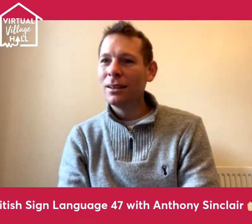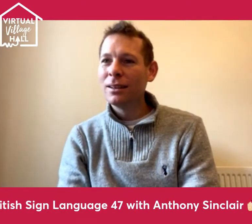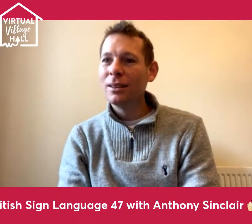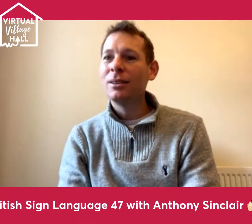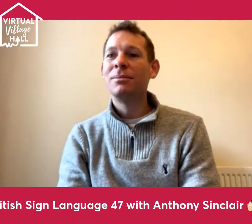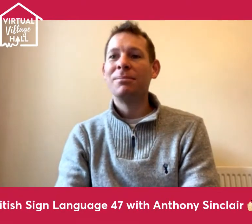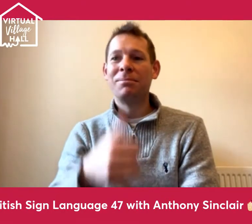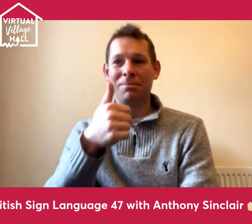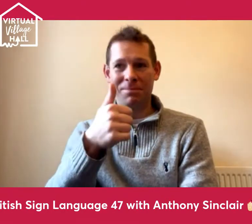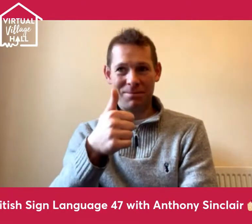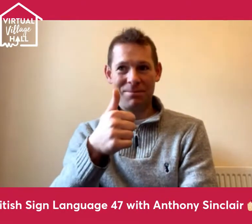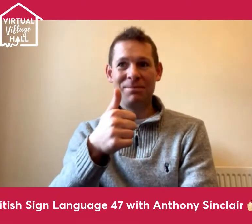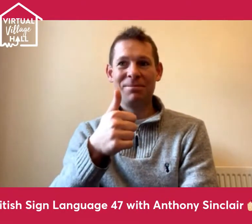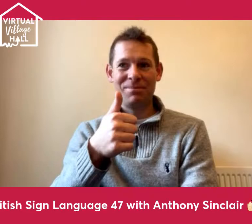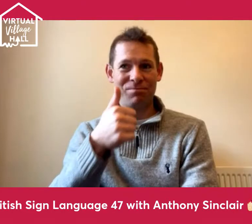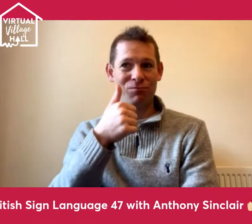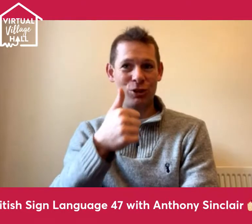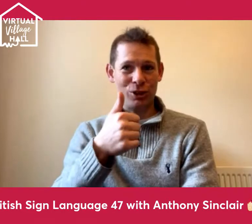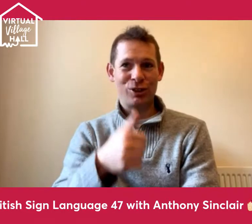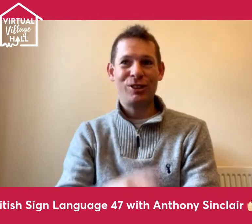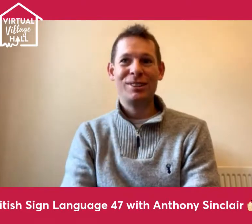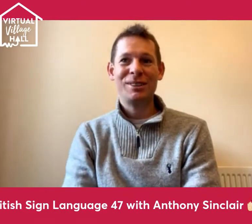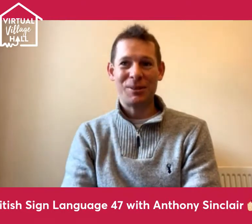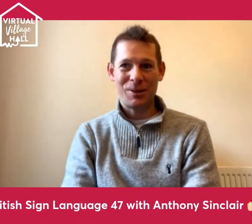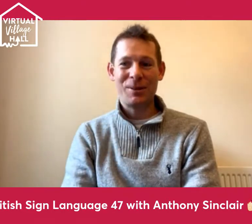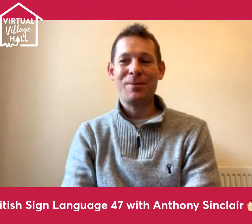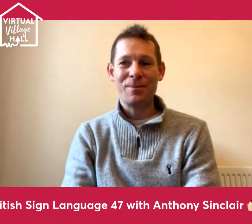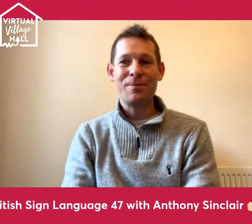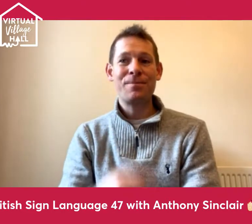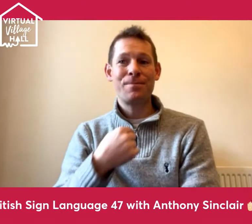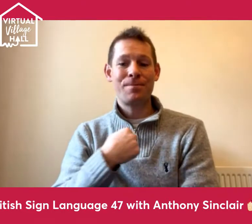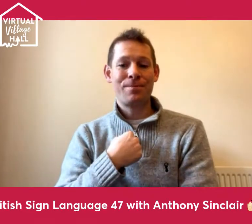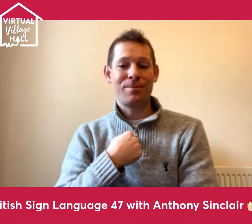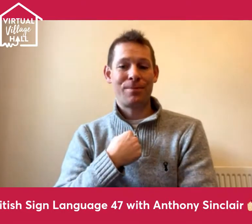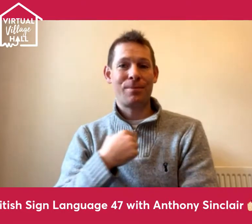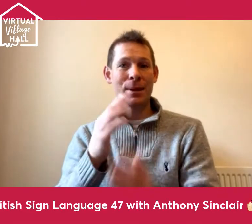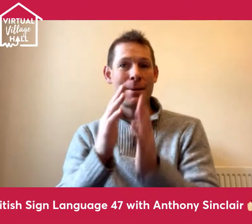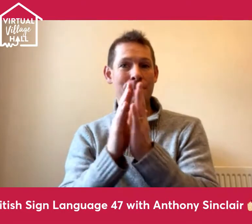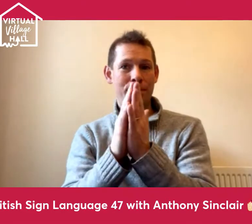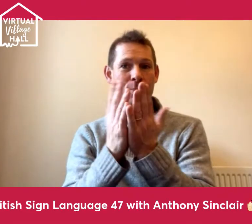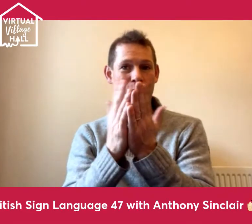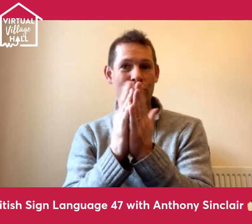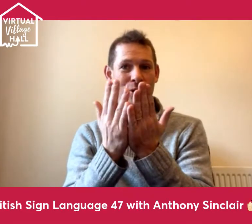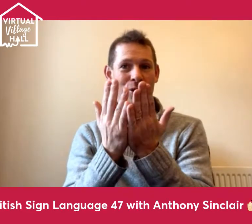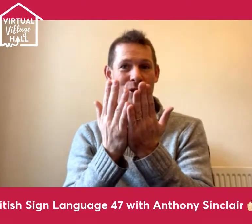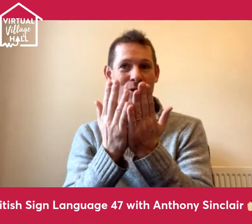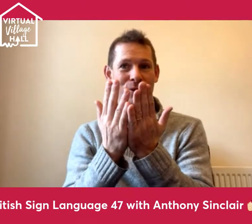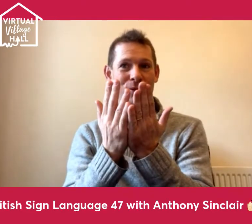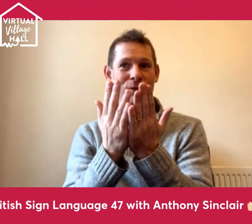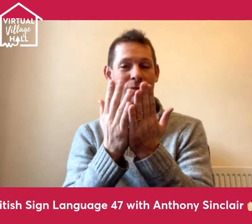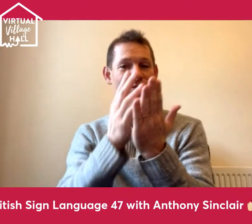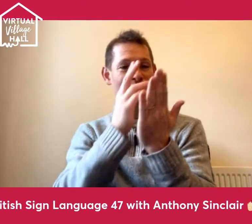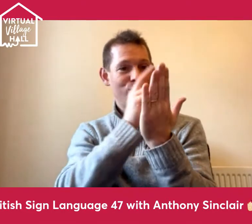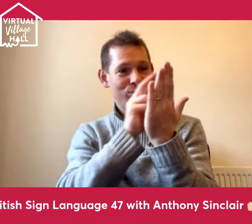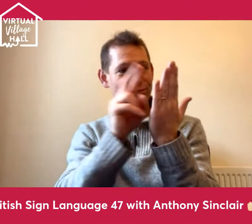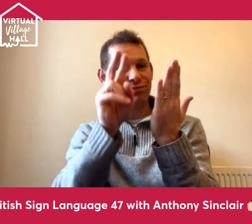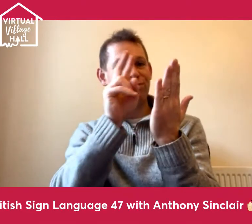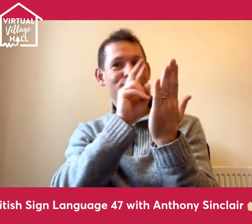one, well done again if you got that. So I signed that as I